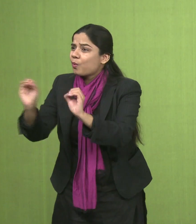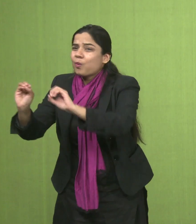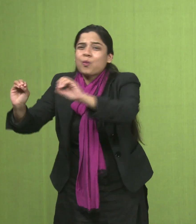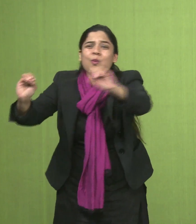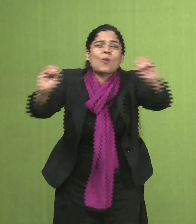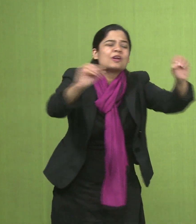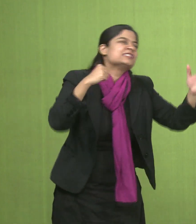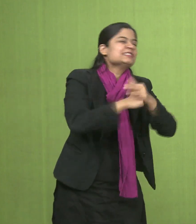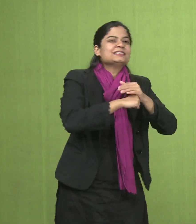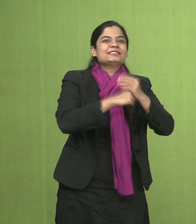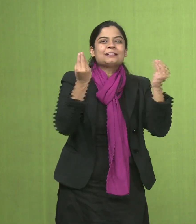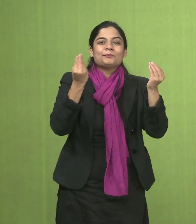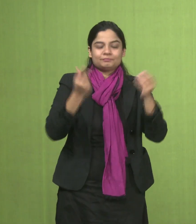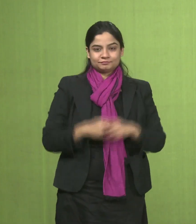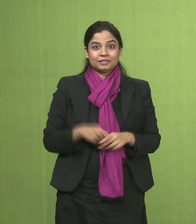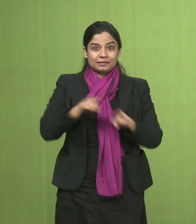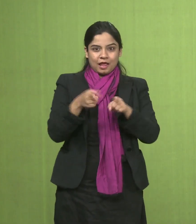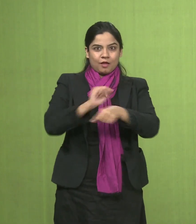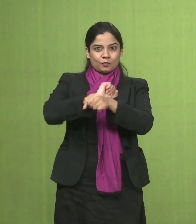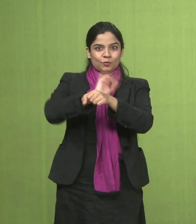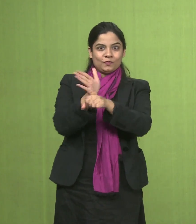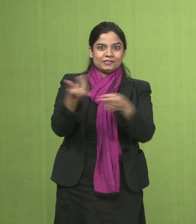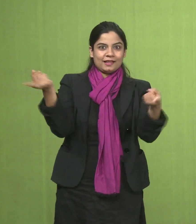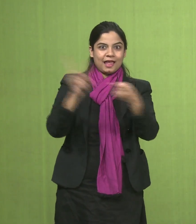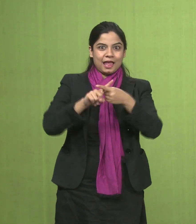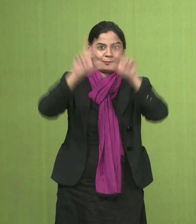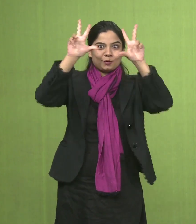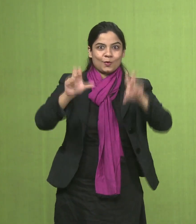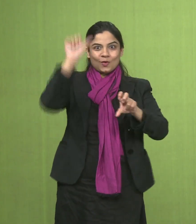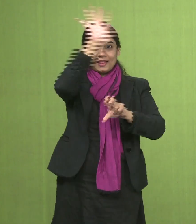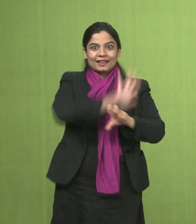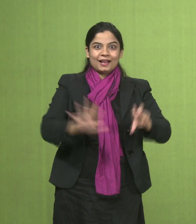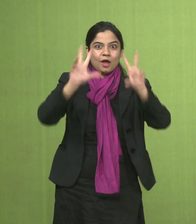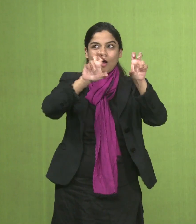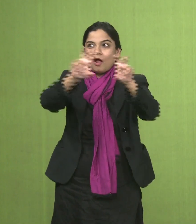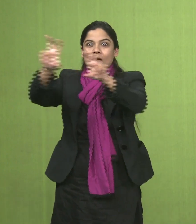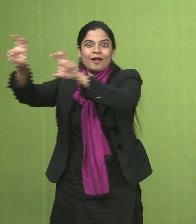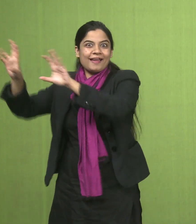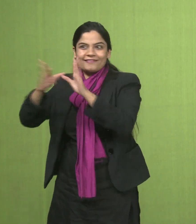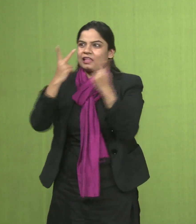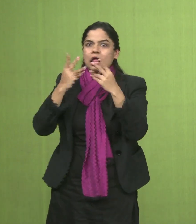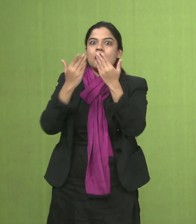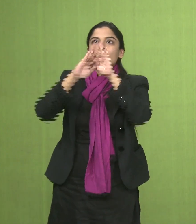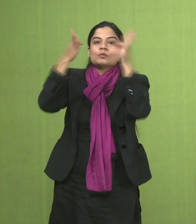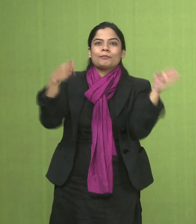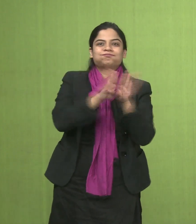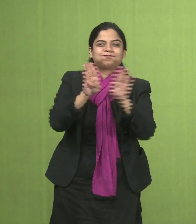things that we need to buy are not available. And then during this COVID period, the lockdown happened, right? And shops